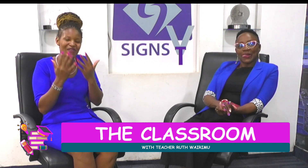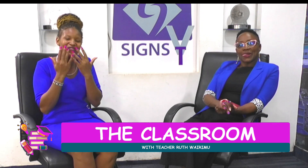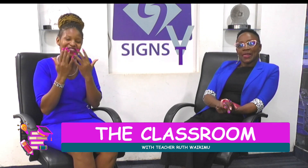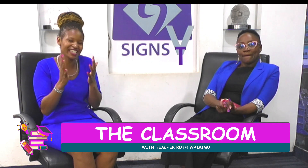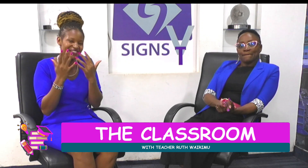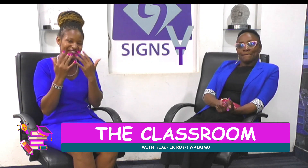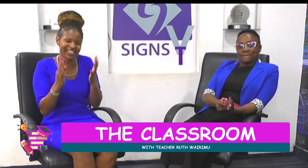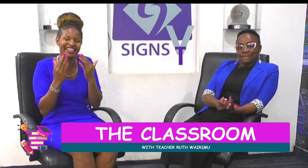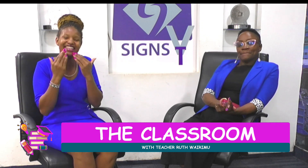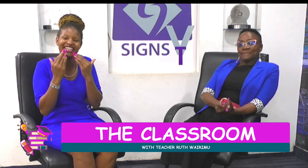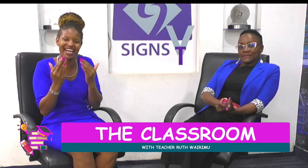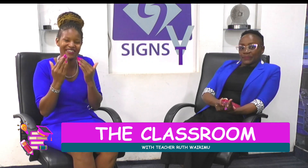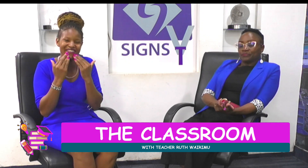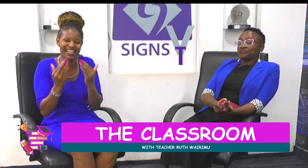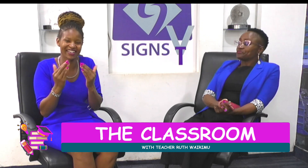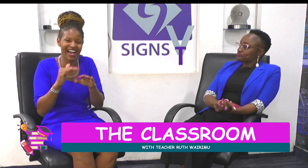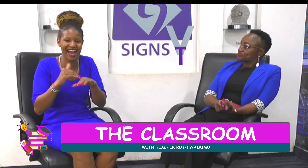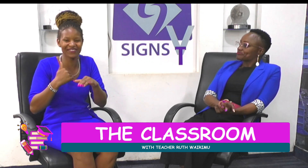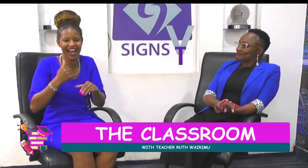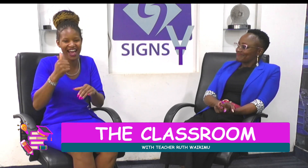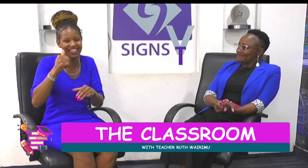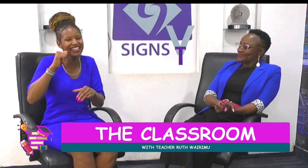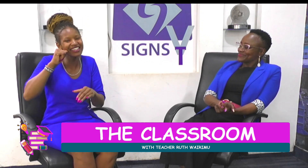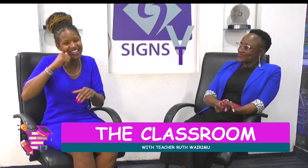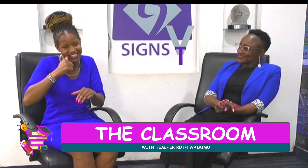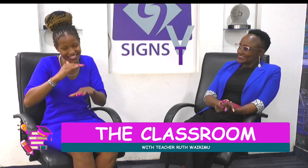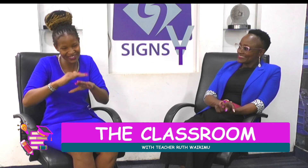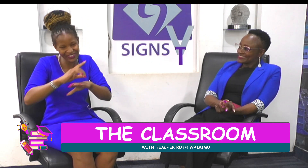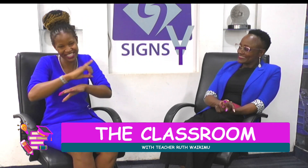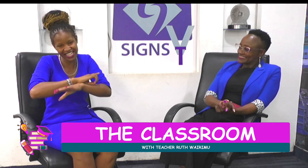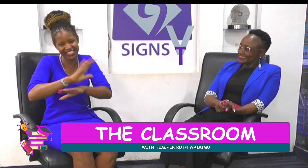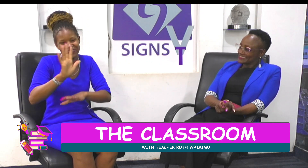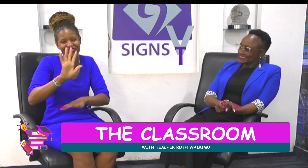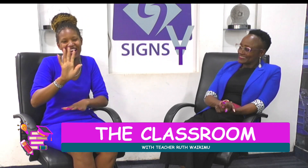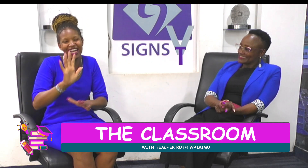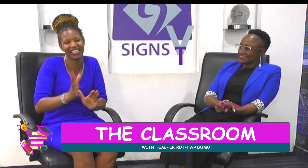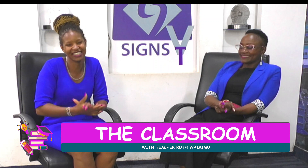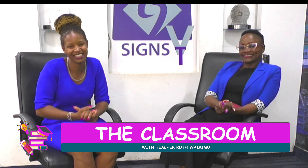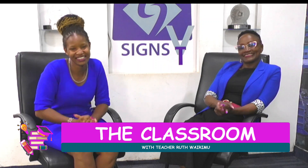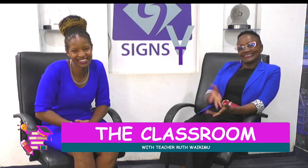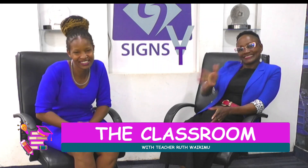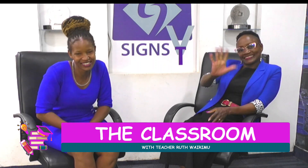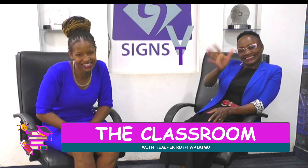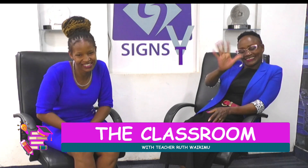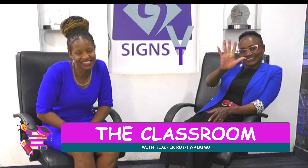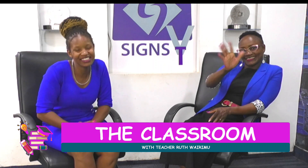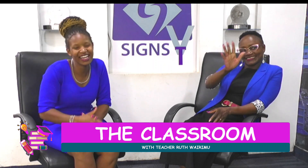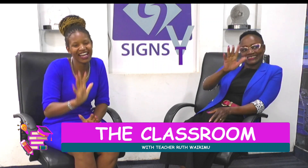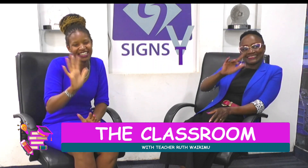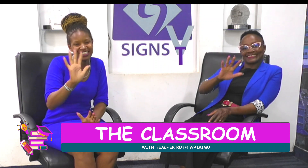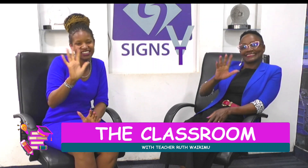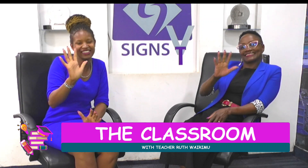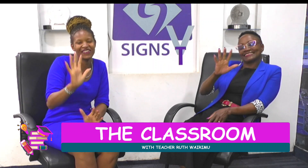Thank you so much, viewers. And that sums up the end of our show. Have a good day and goodbye.